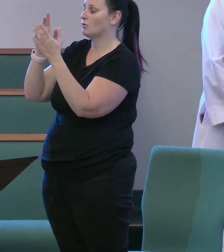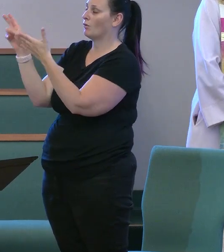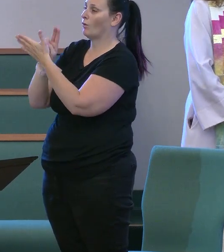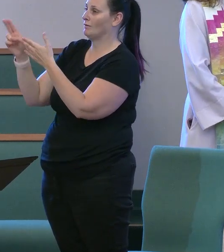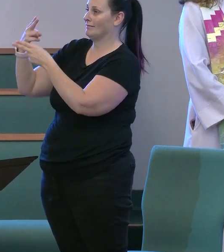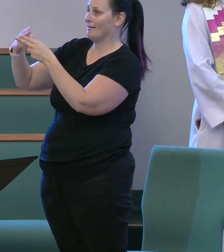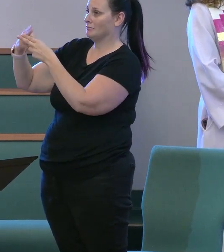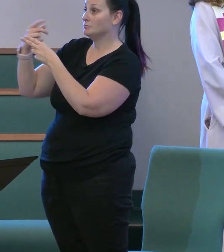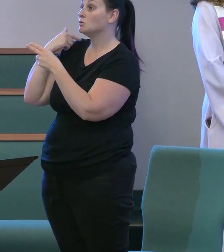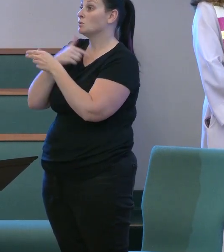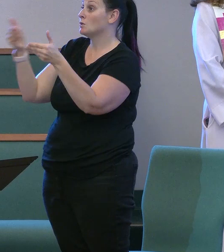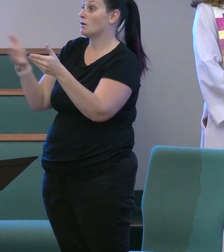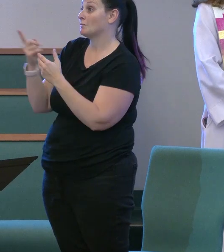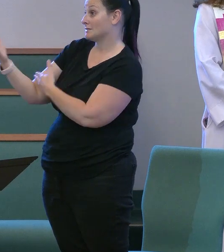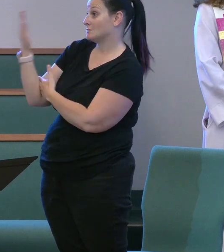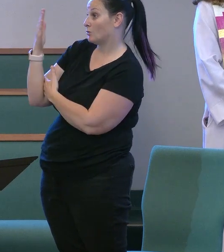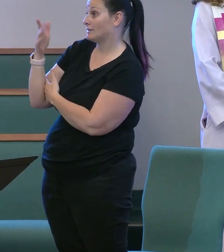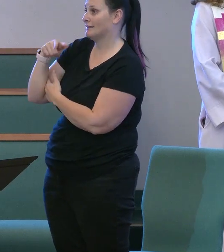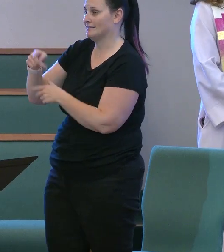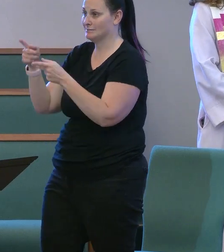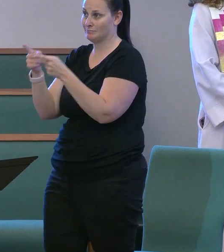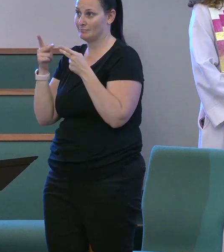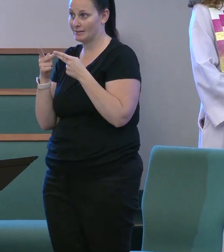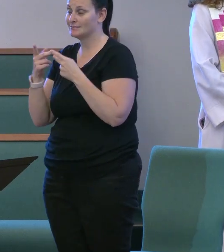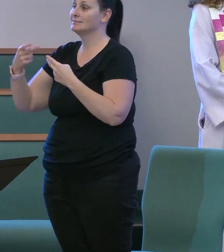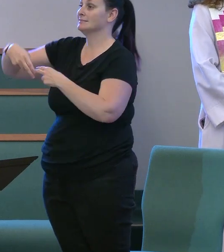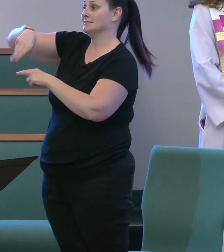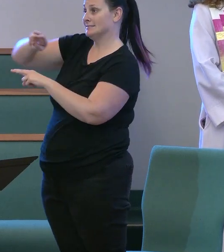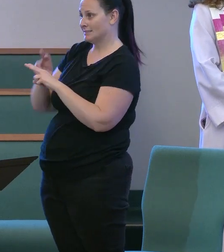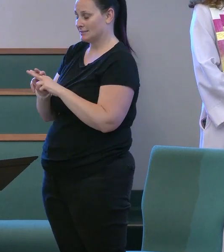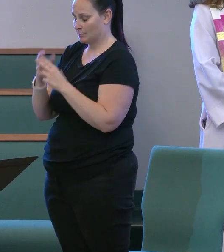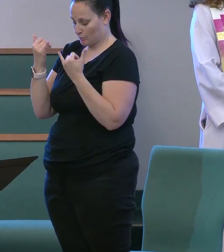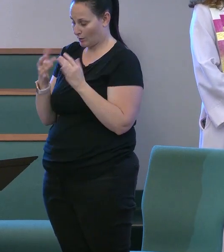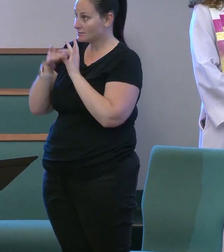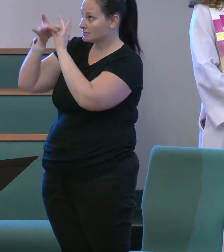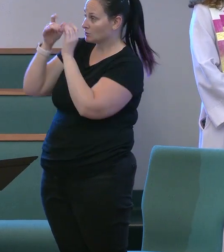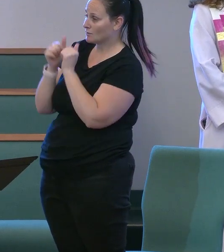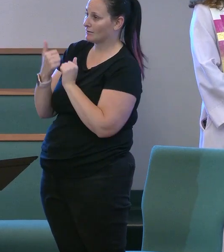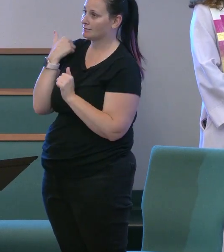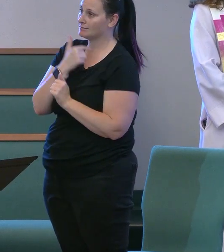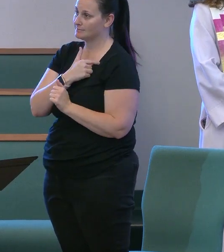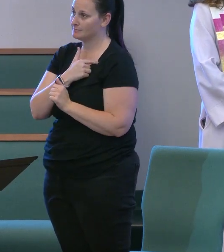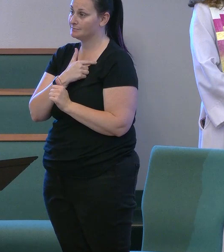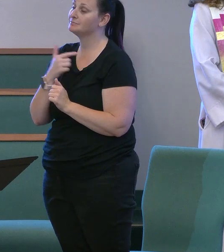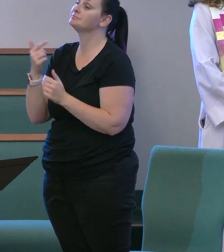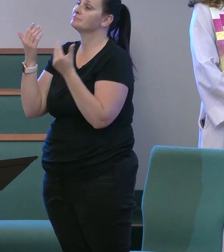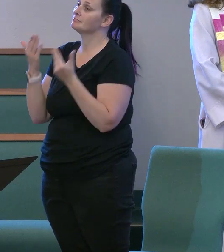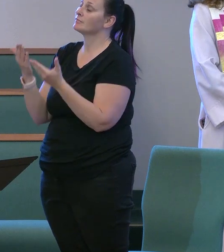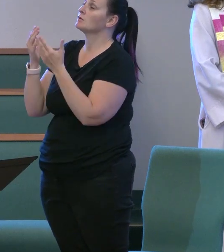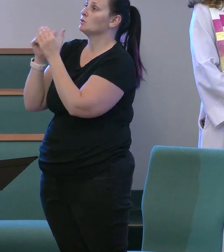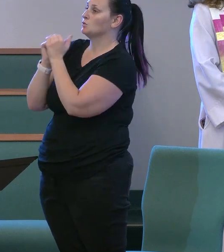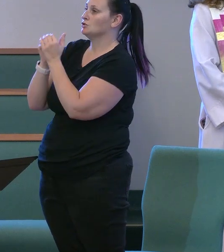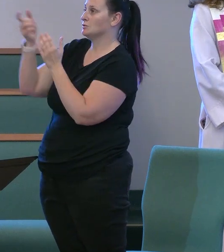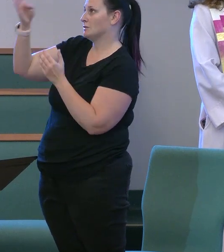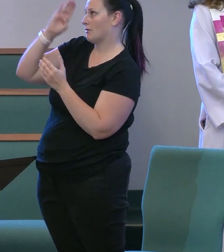We welcome you this morning in this place to sit down and be present with us. Let us